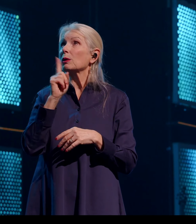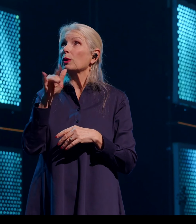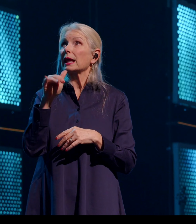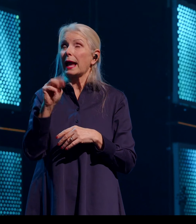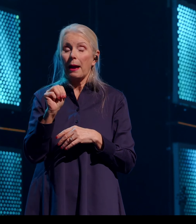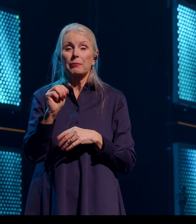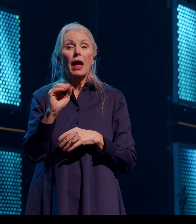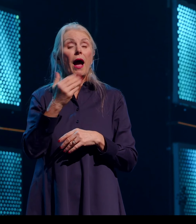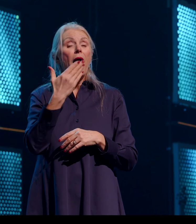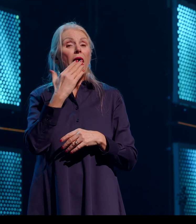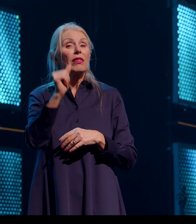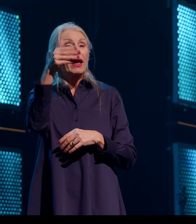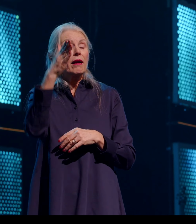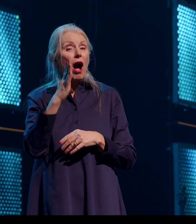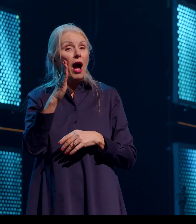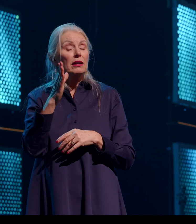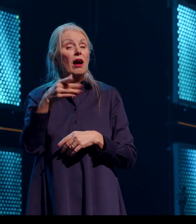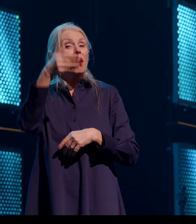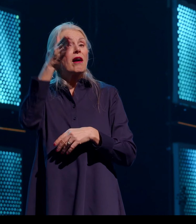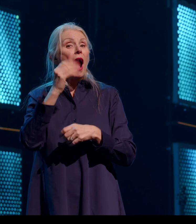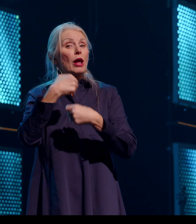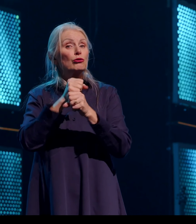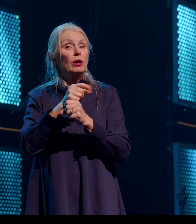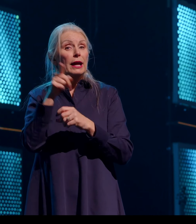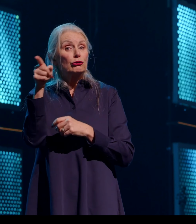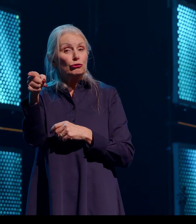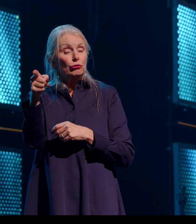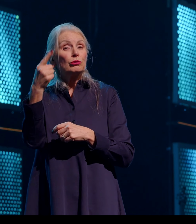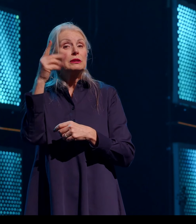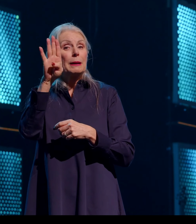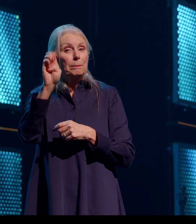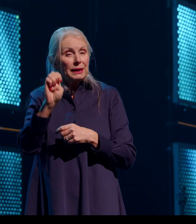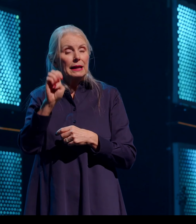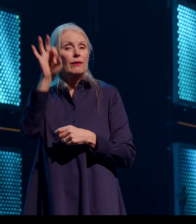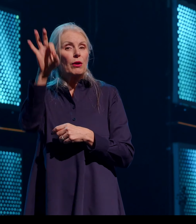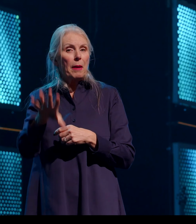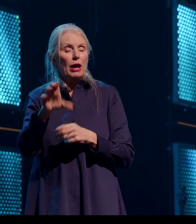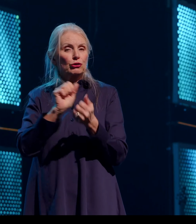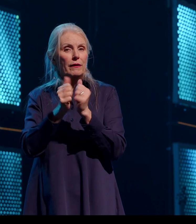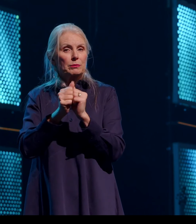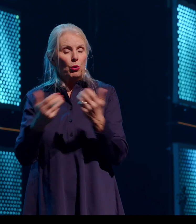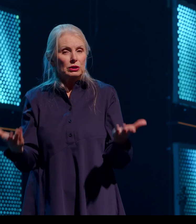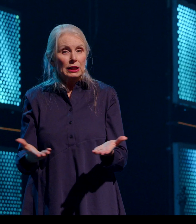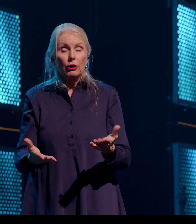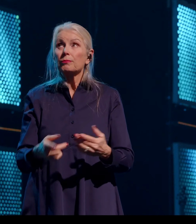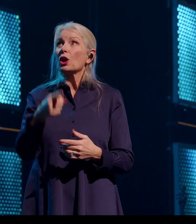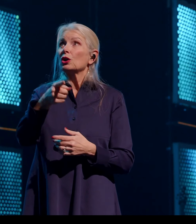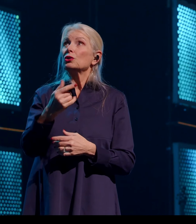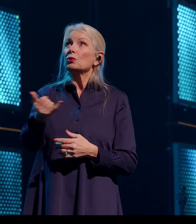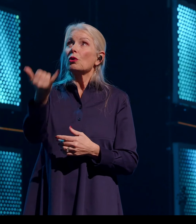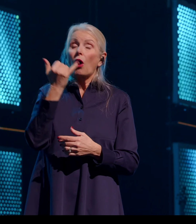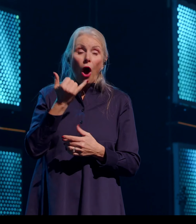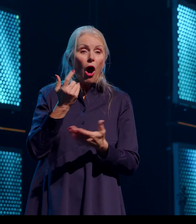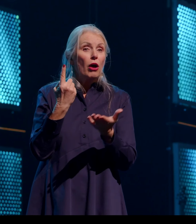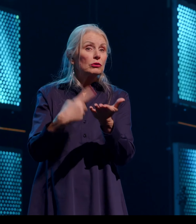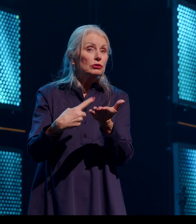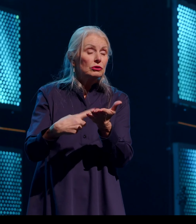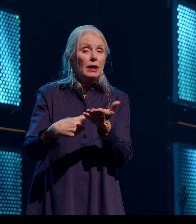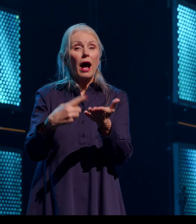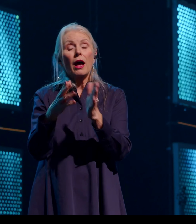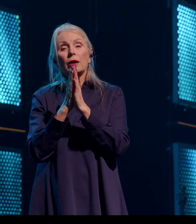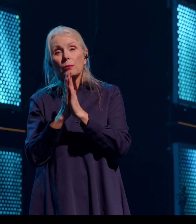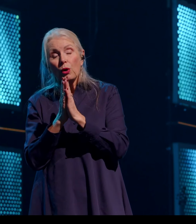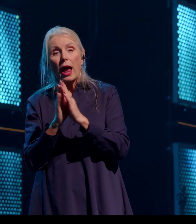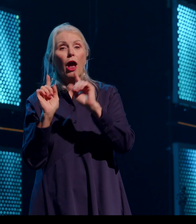I think God created you to be the pastor of sports here, just like he created Gina to be our chaplain. Gina, when you call people and talk with them and pray with them and go to